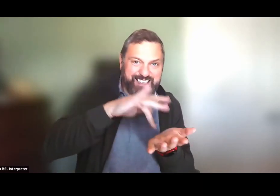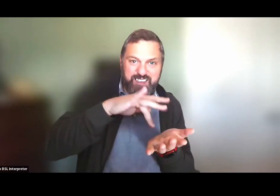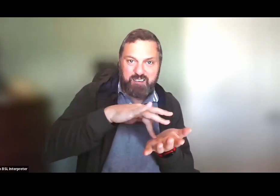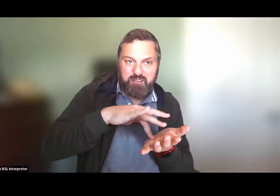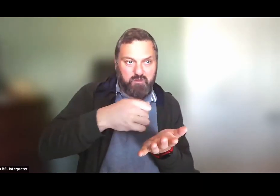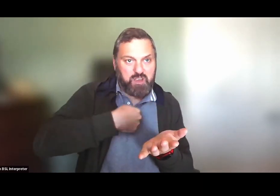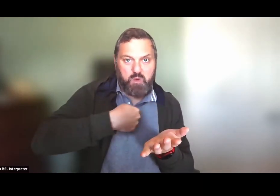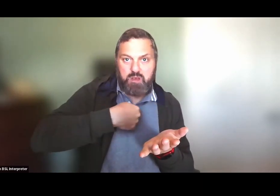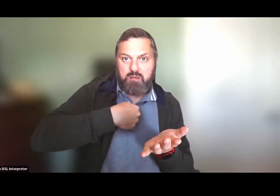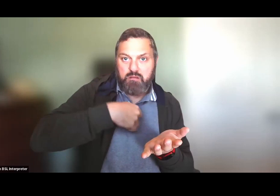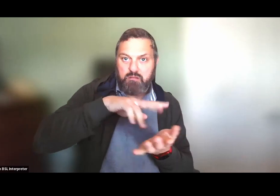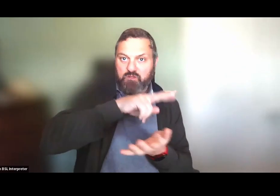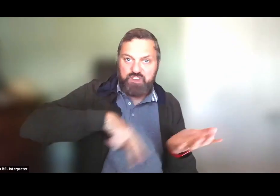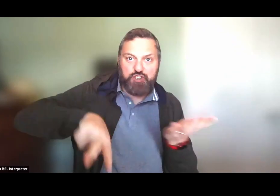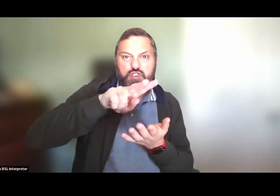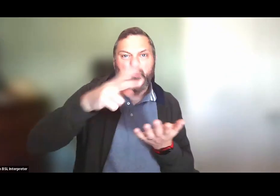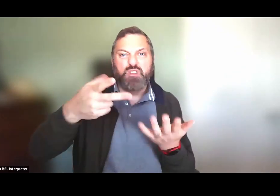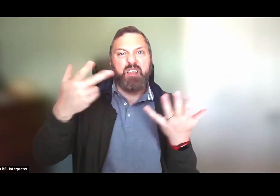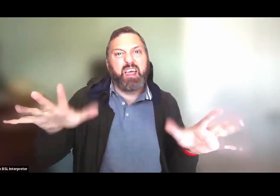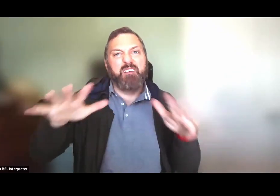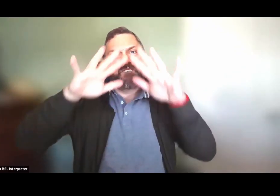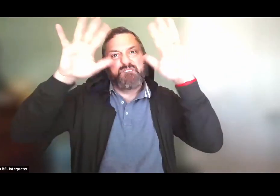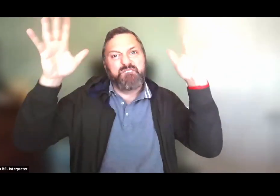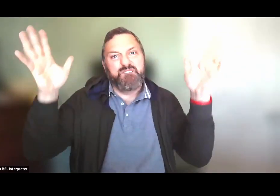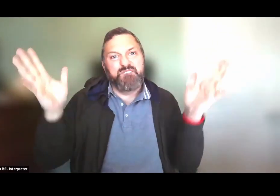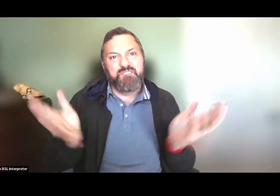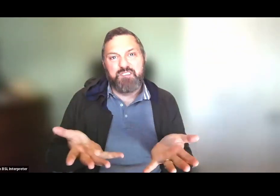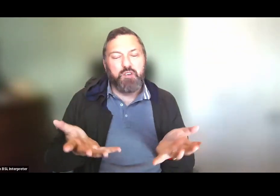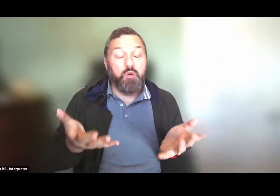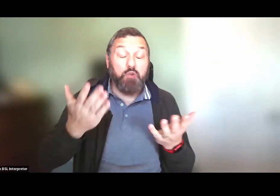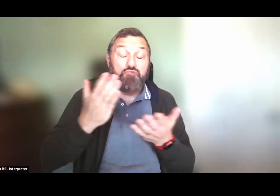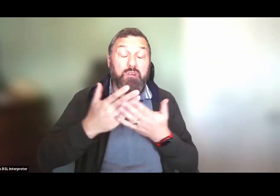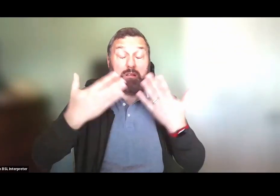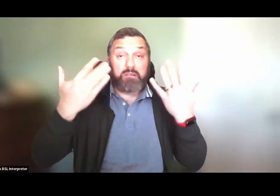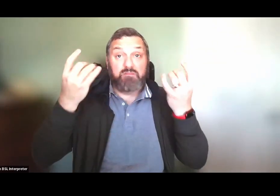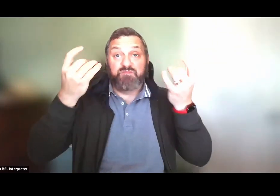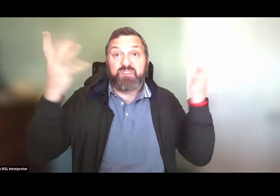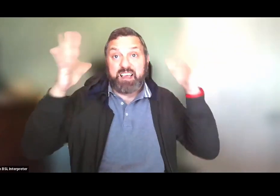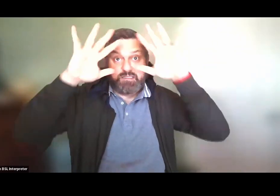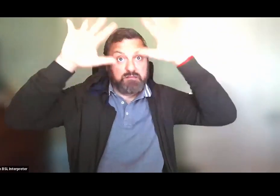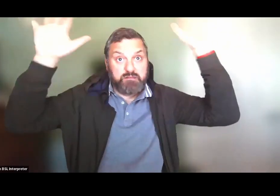vision, what we leave at the periphery, or what we leave off the screen altogether.